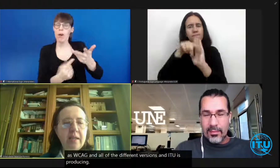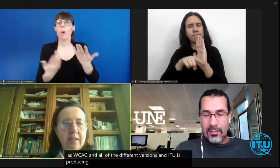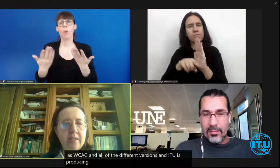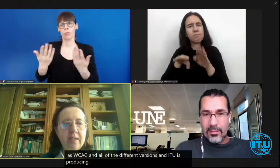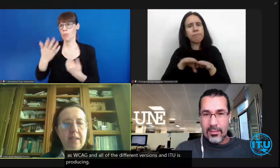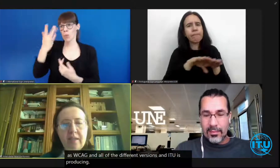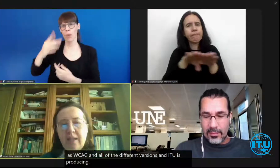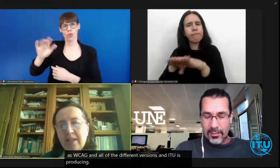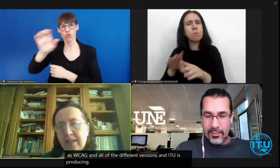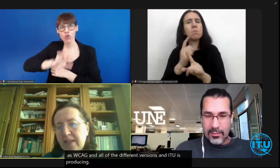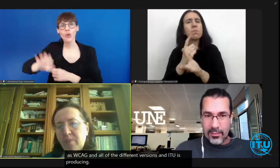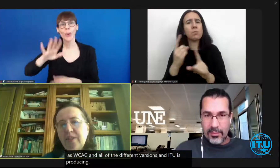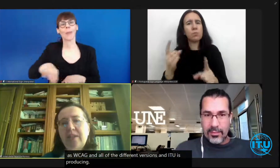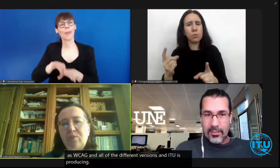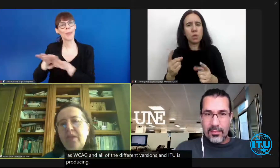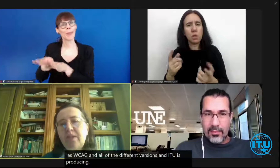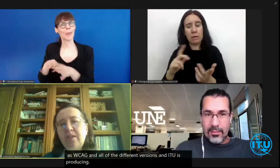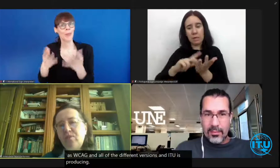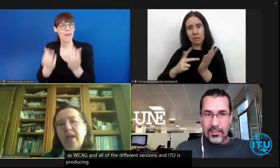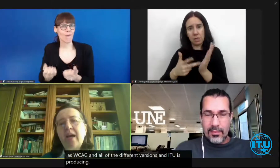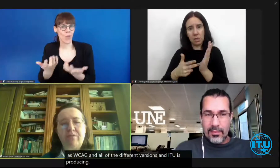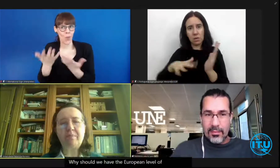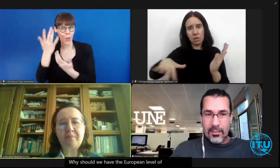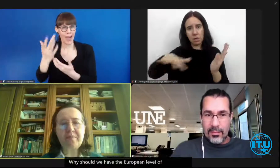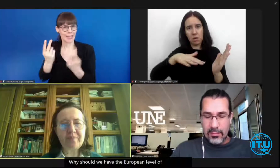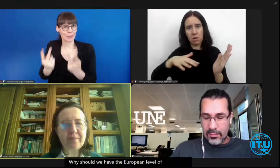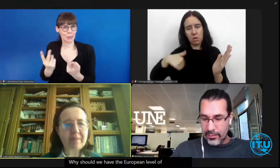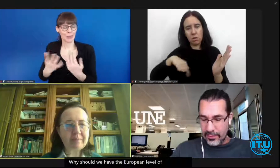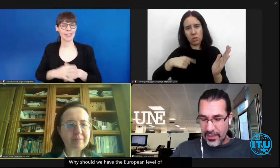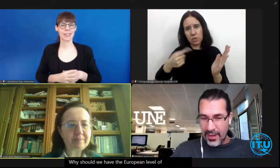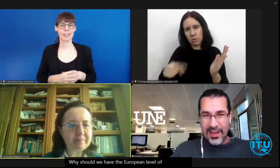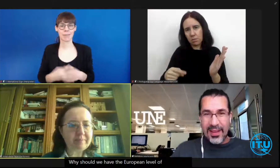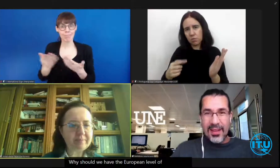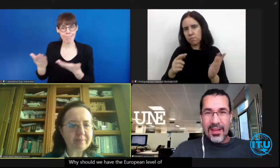why in the technical bodies that we have?